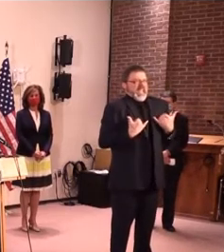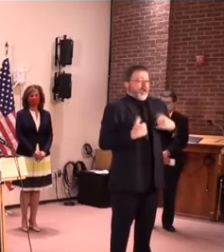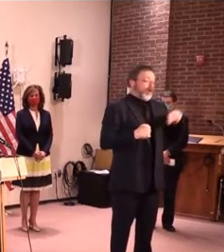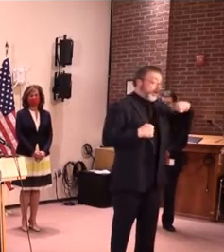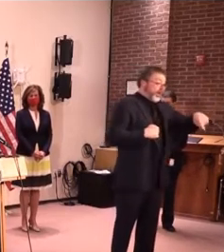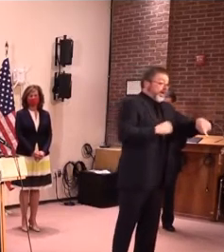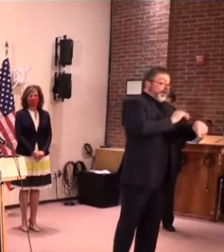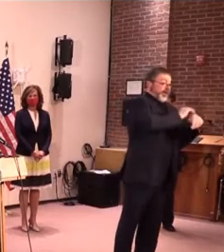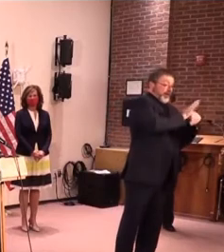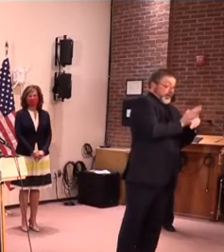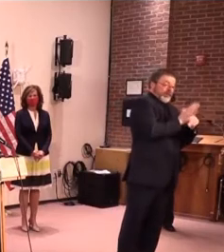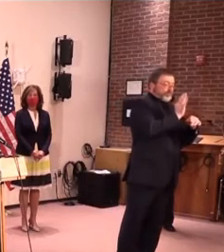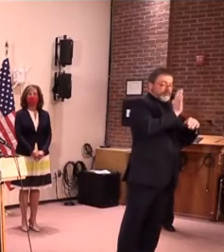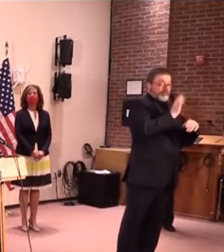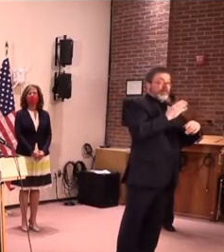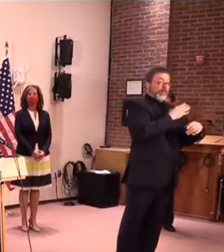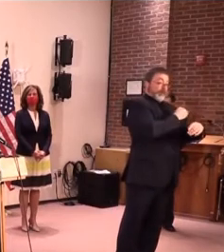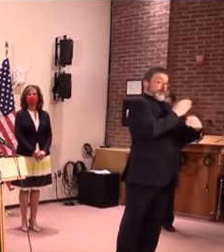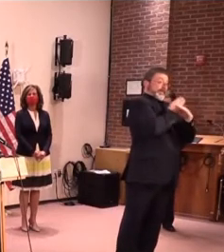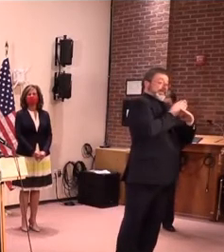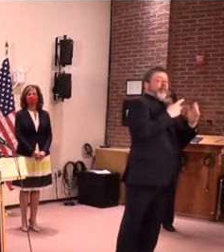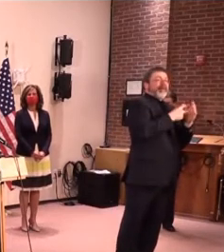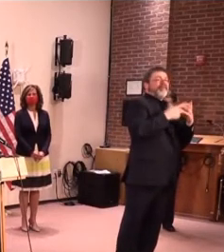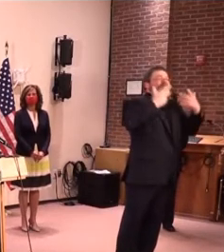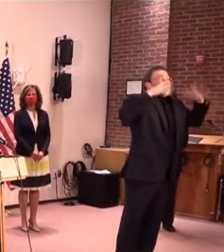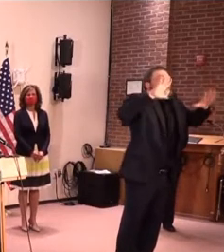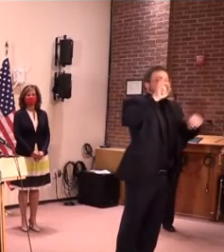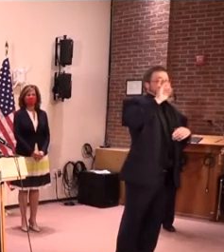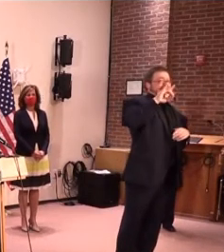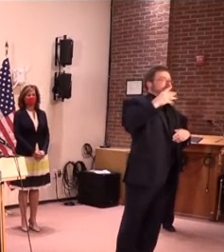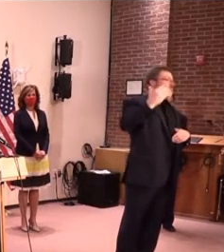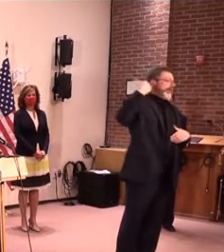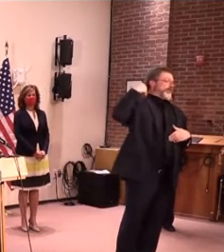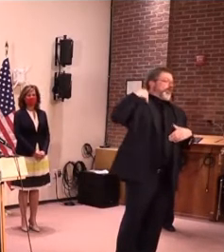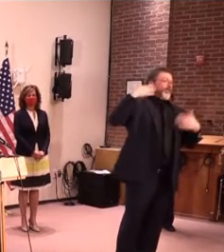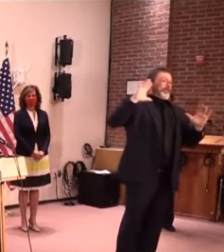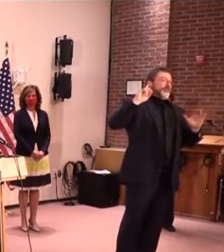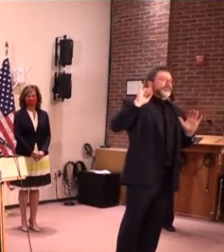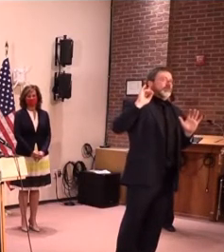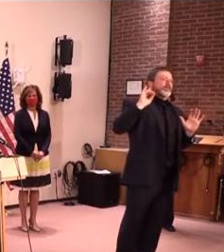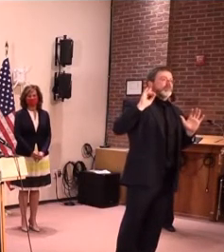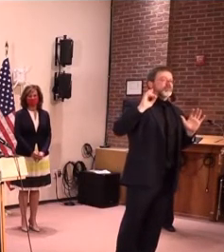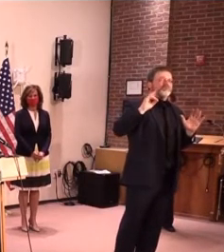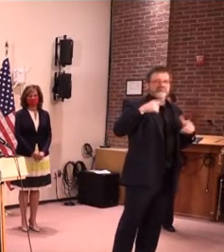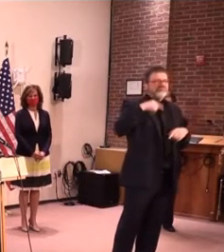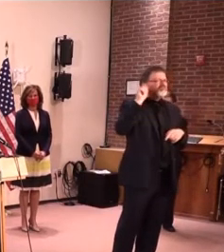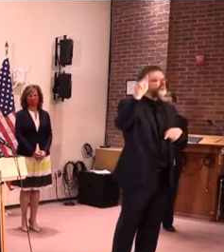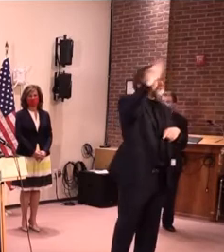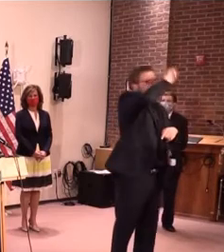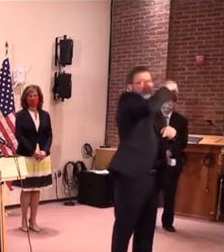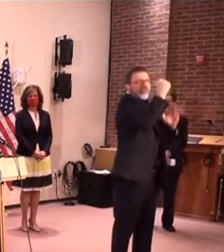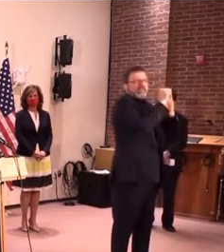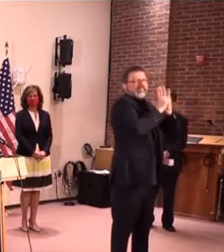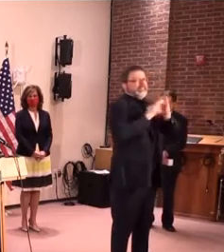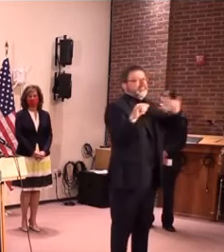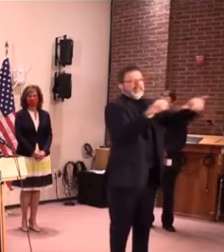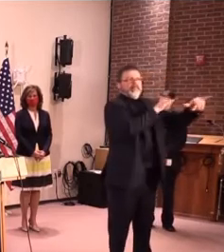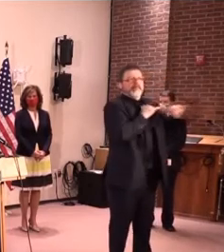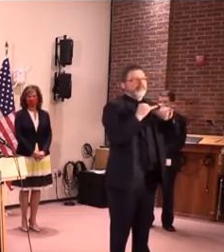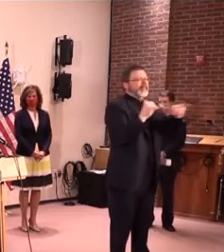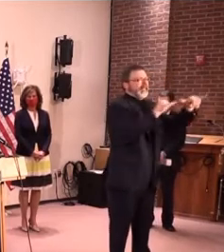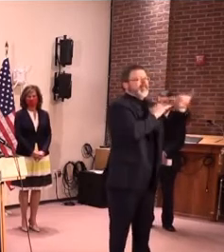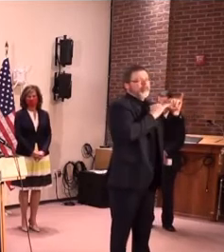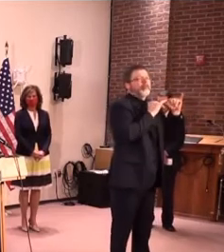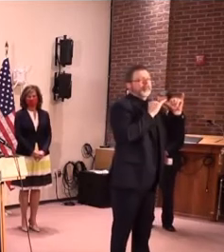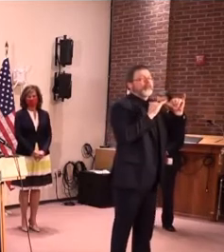this was in conforming with a number of other states actually as well, was to remove the serology tests from the denominator